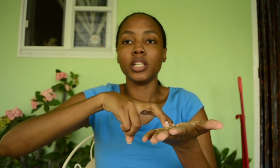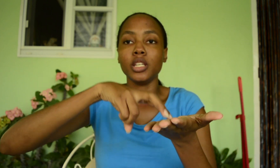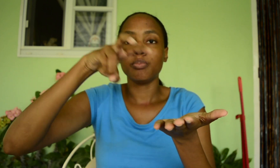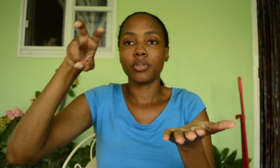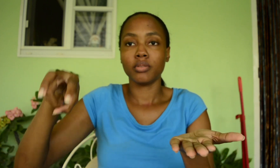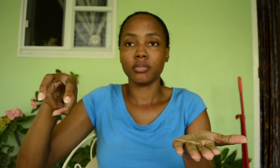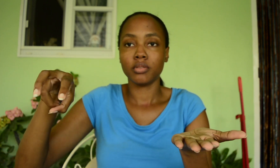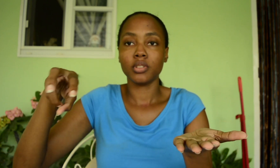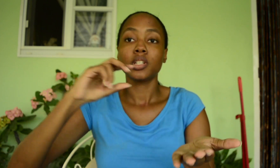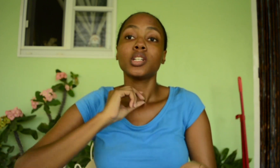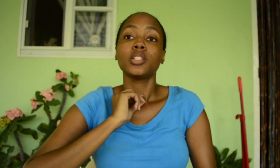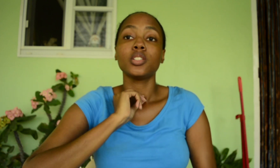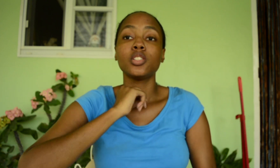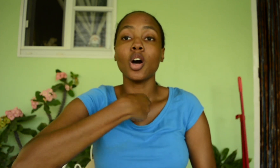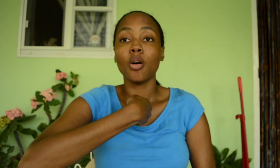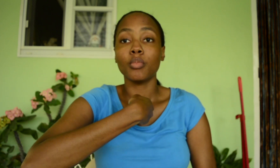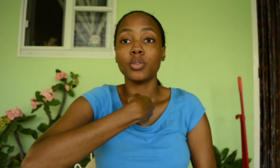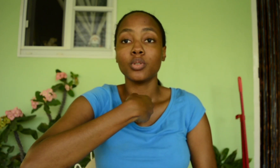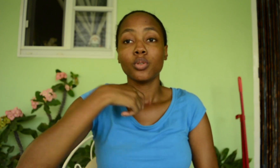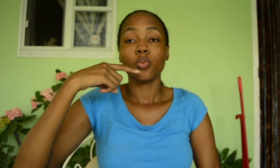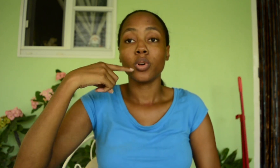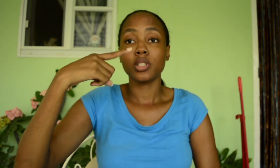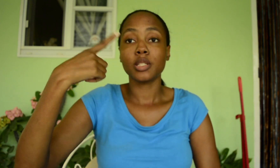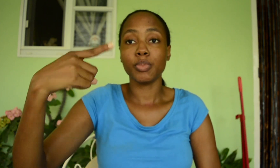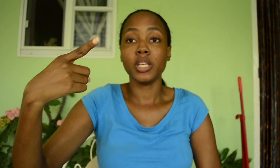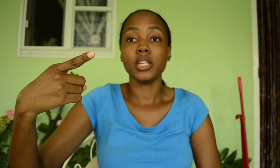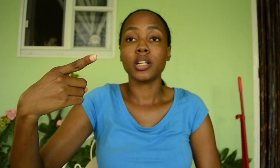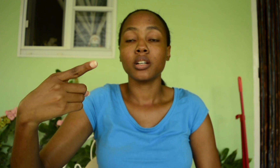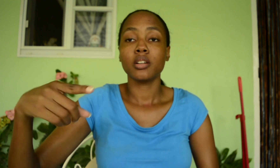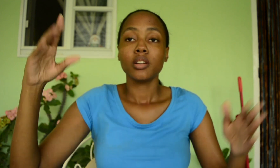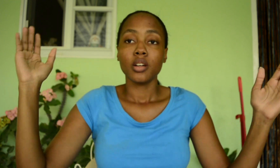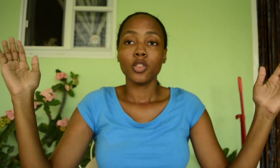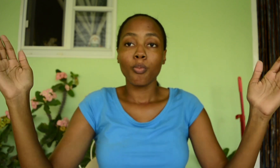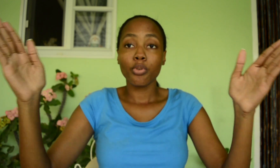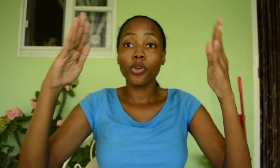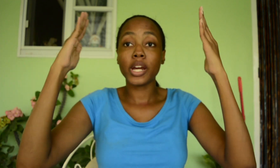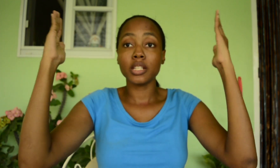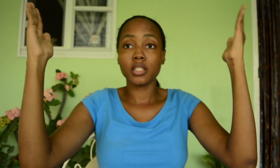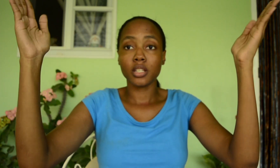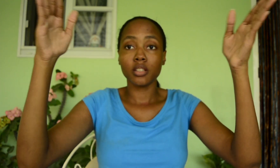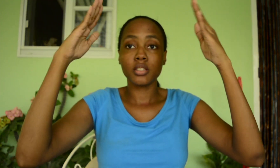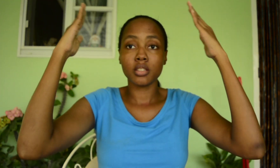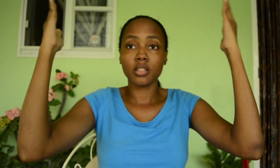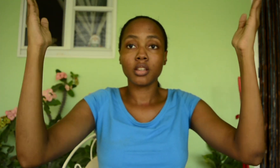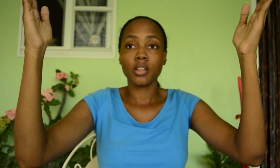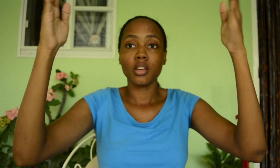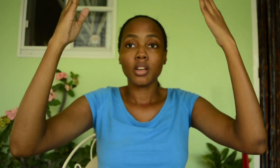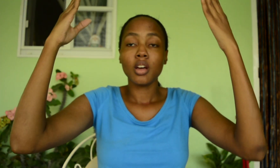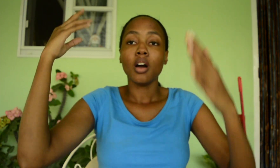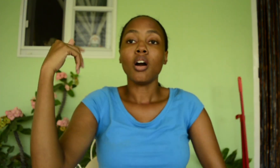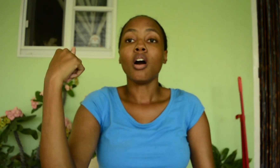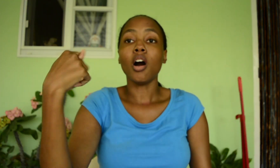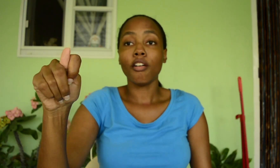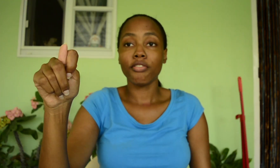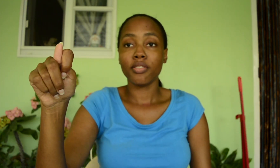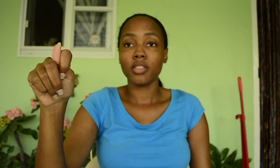leap, dumb will speak the praises of